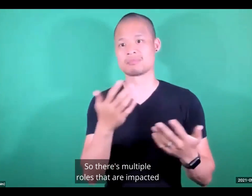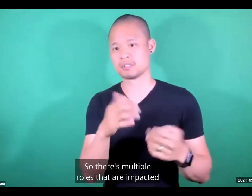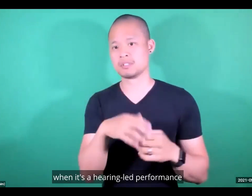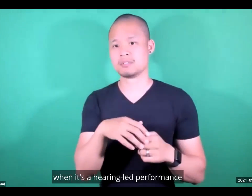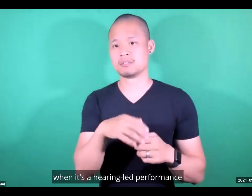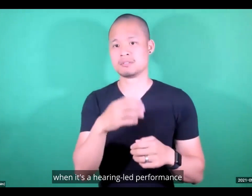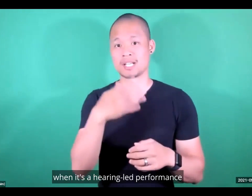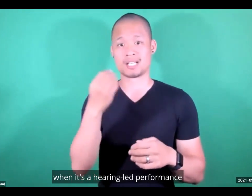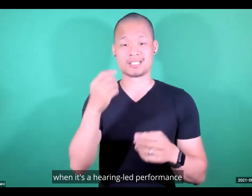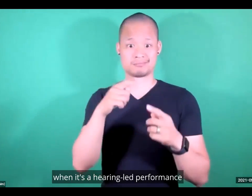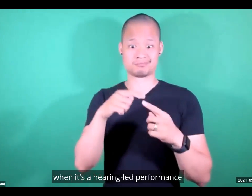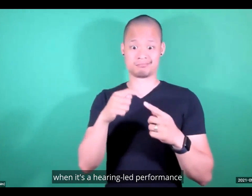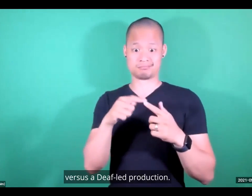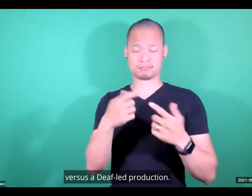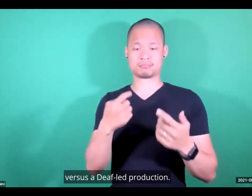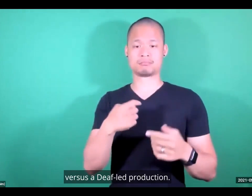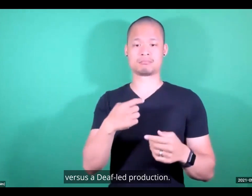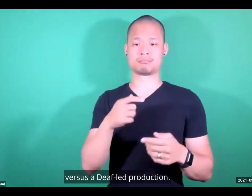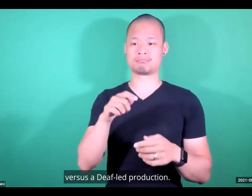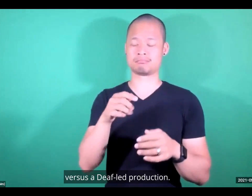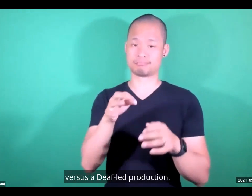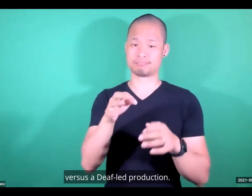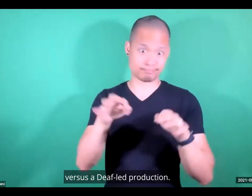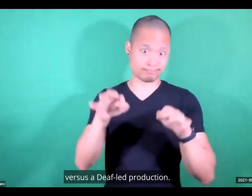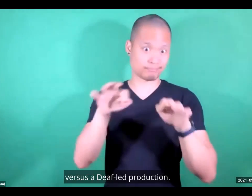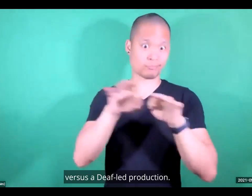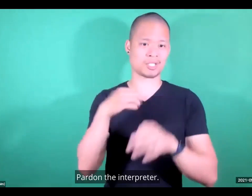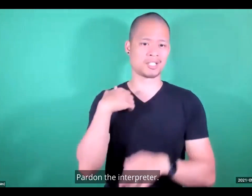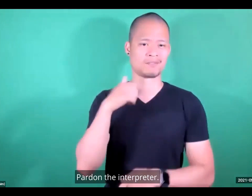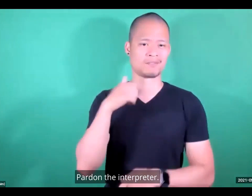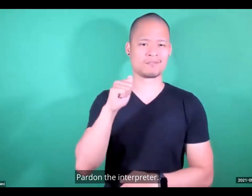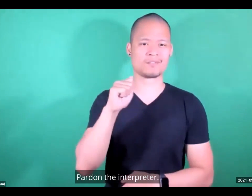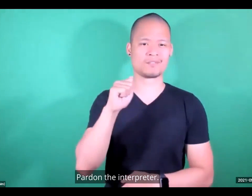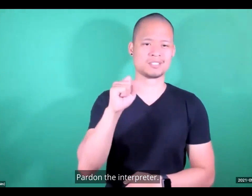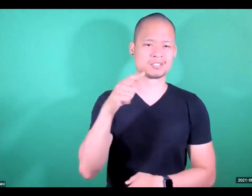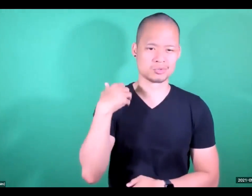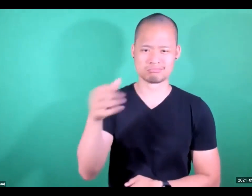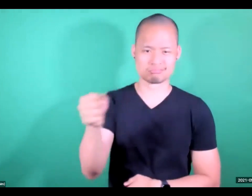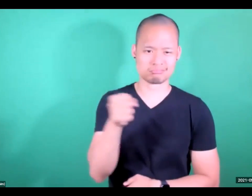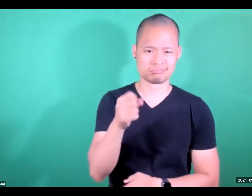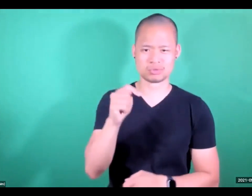are impacted when it's a hearing-led performance versus a deaf-led production, pardon the interpreter.